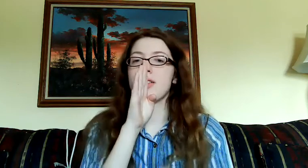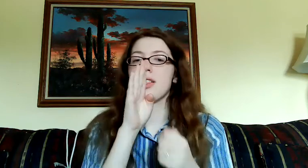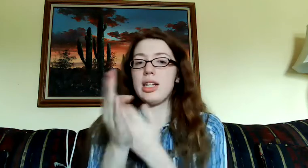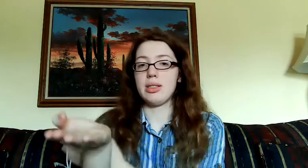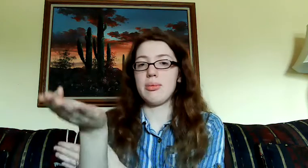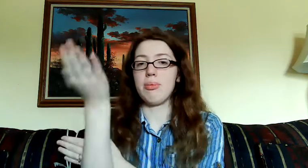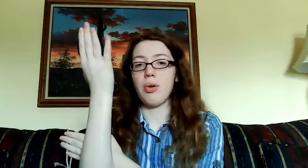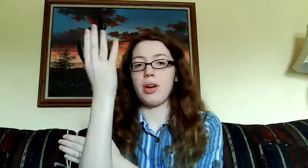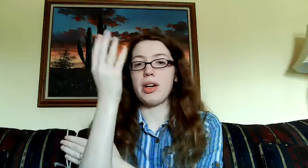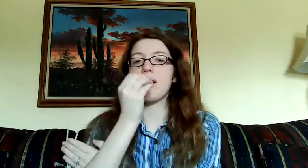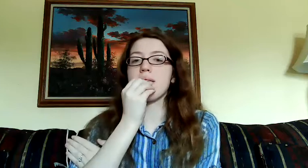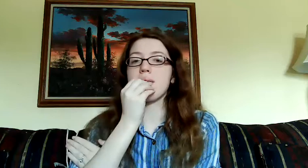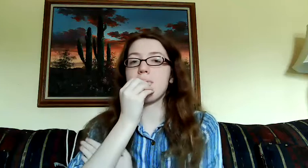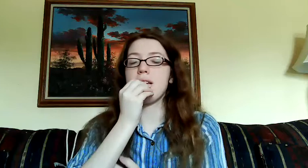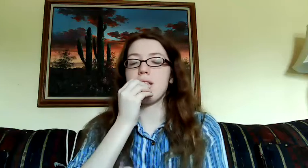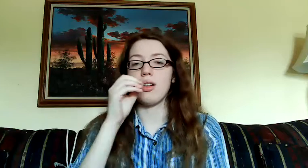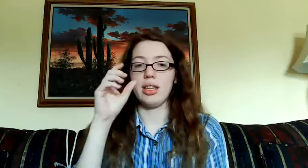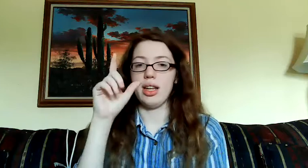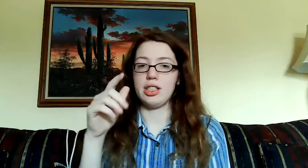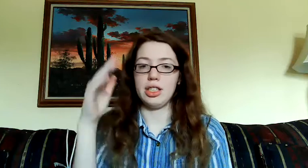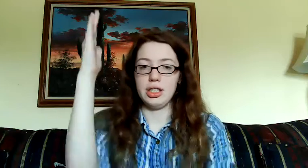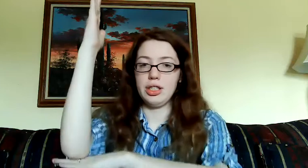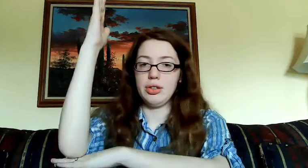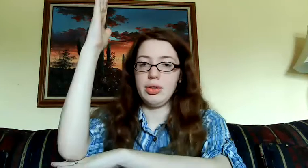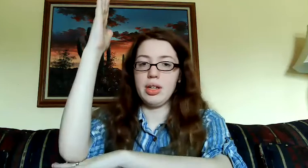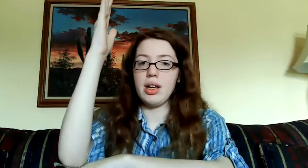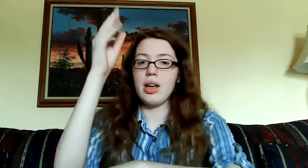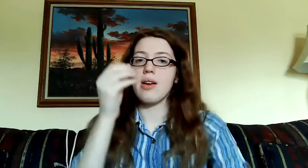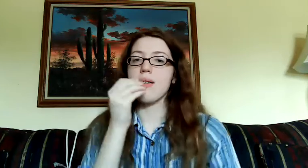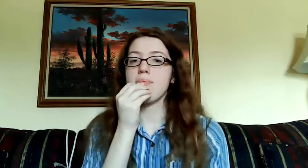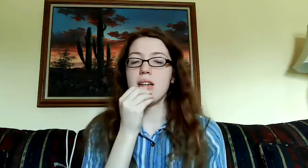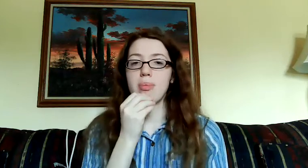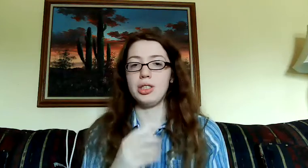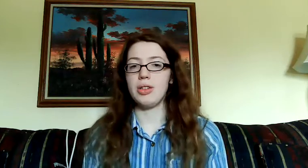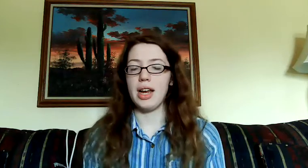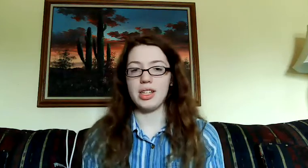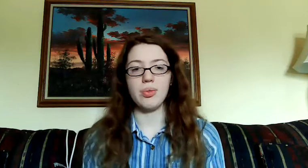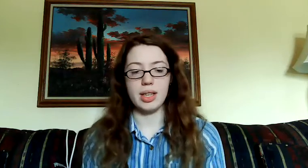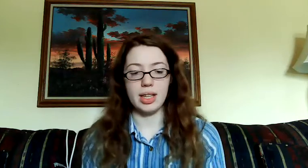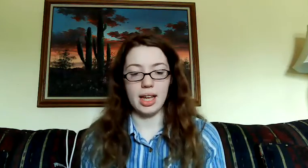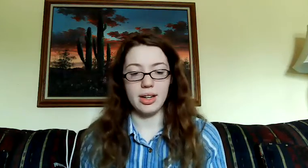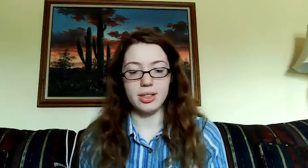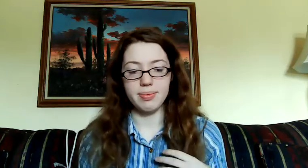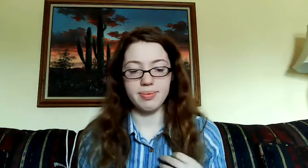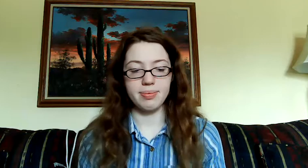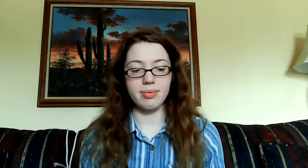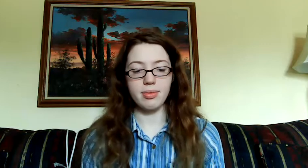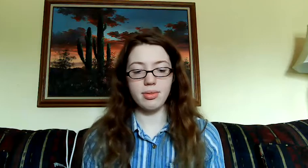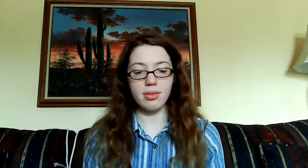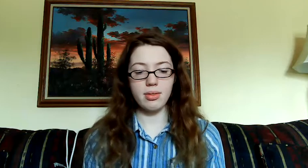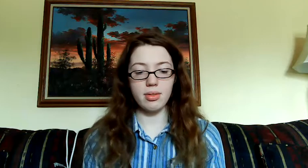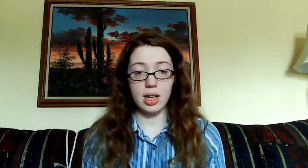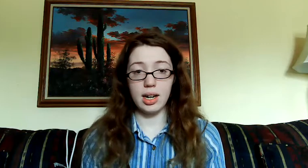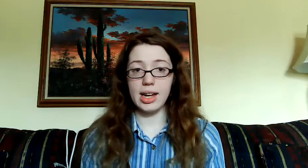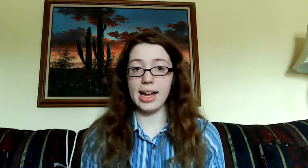as morning meal and lunch as noon meal, but you can't do it with the letters. Okay, in case